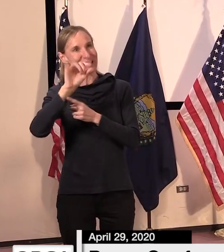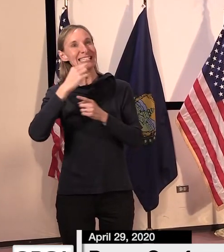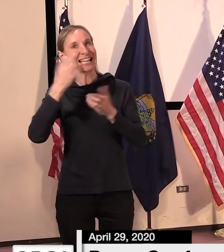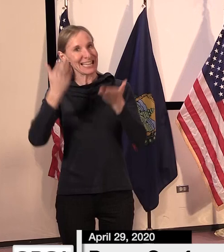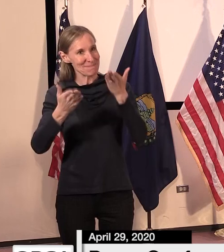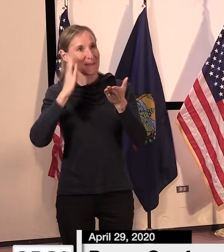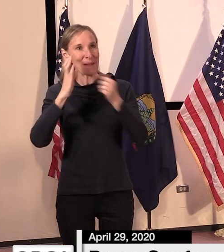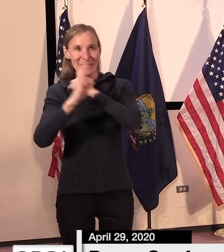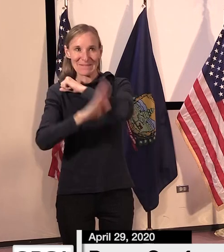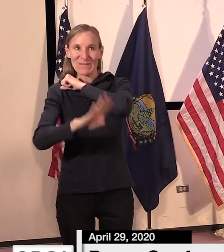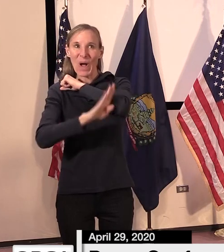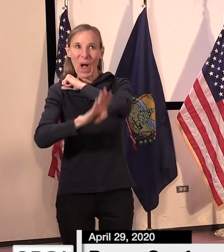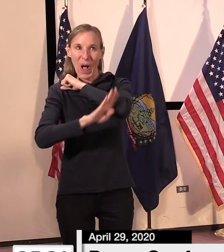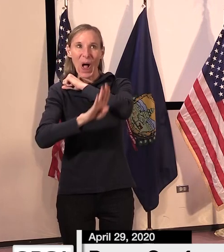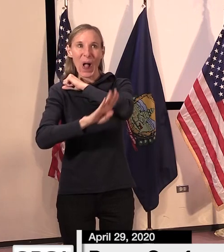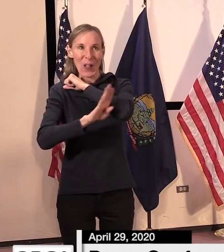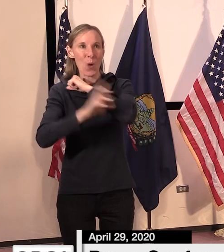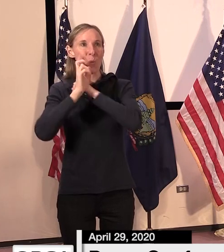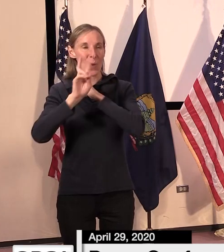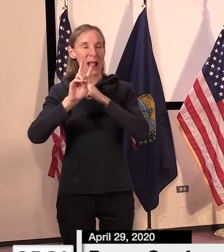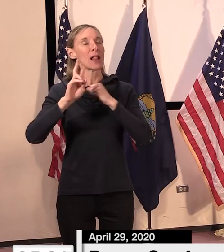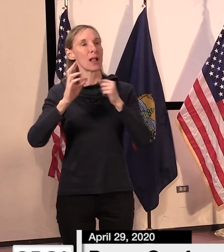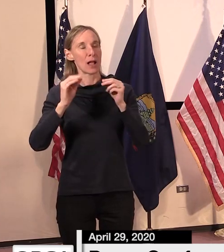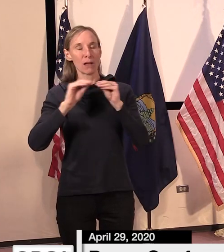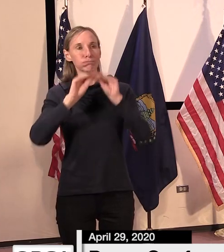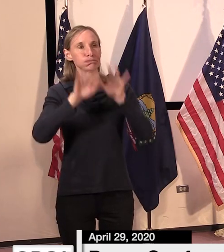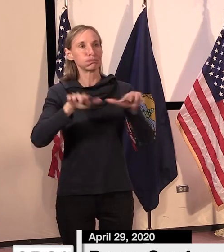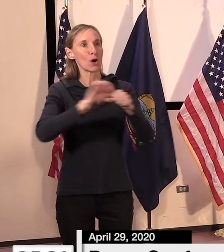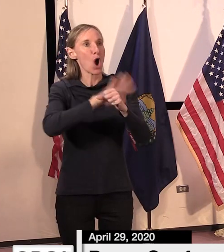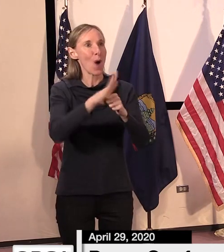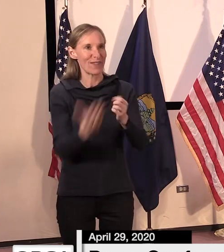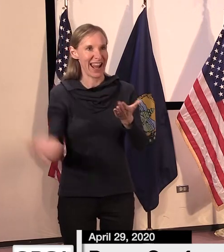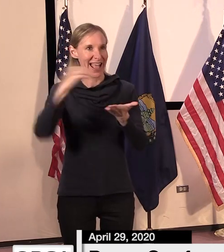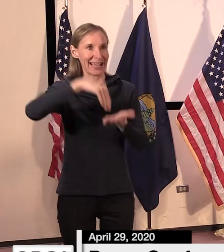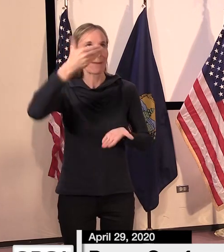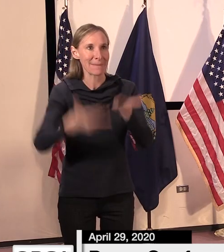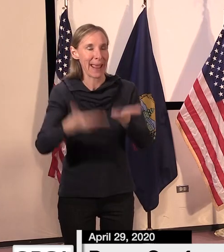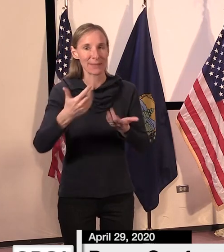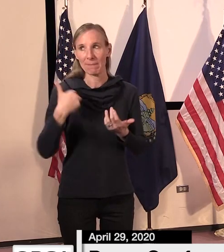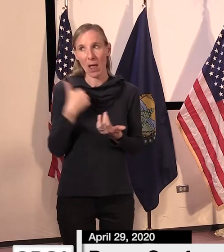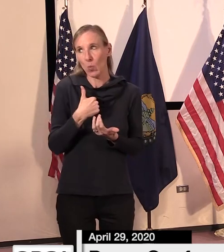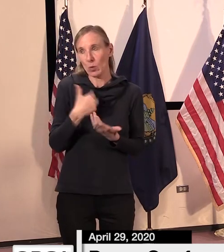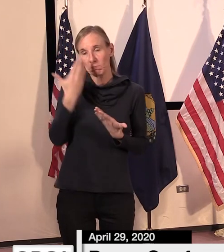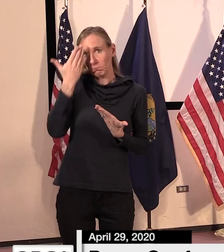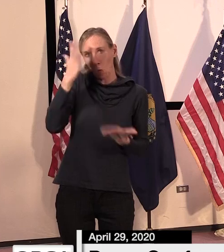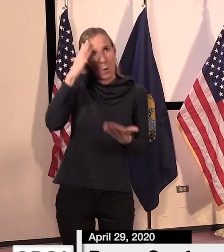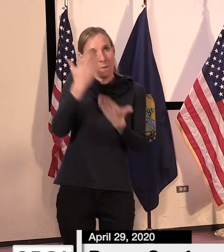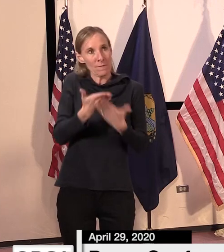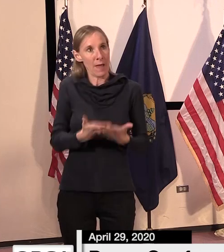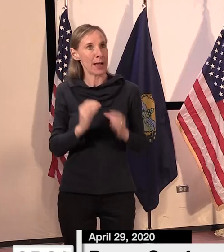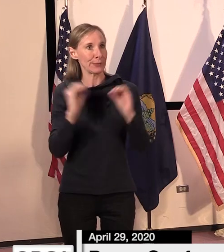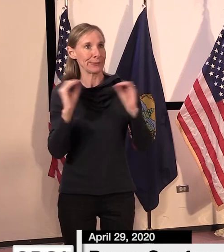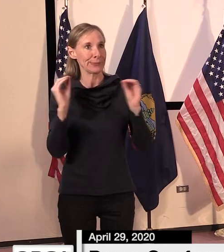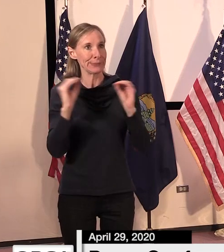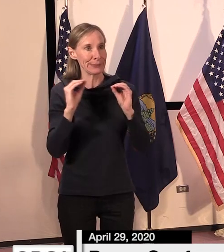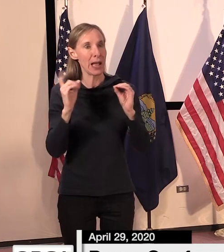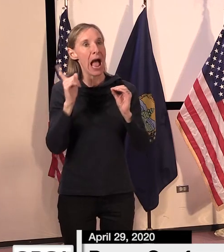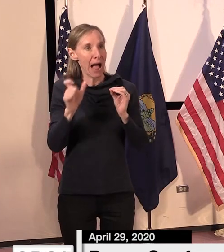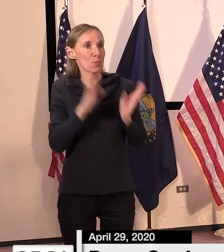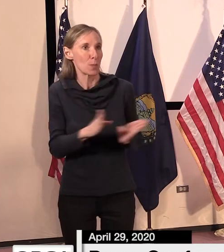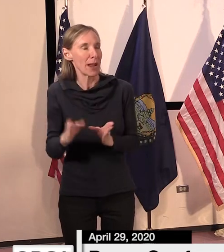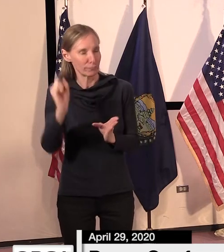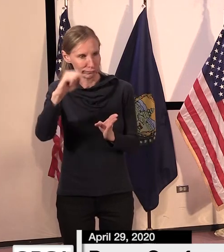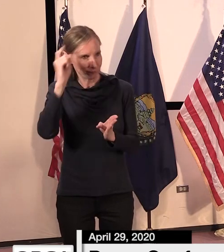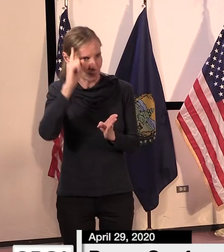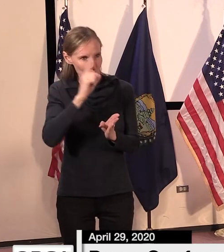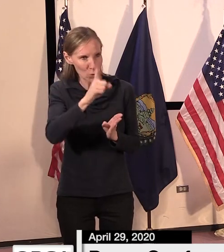there is concern about the second wave coming, but we don't know that to be the fact at this point. But we have to prepare for that